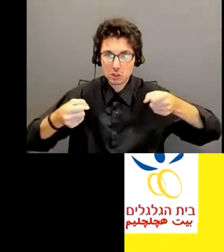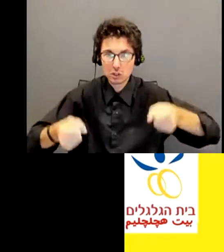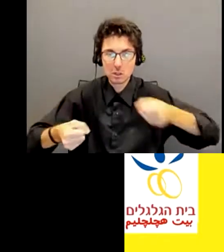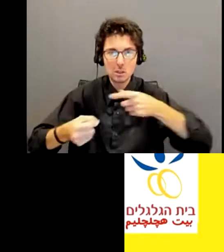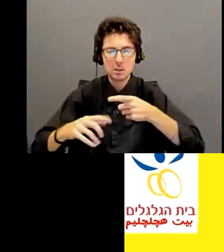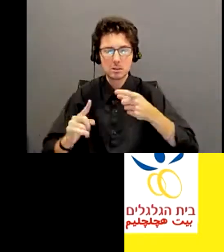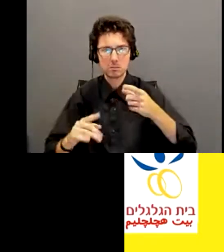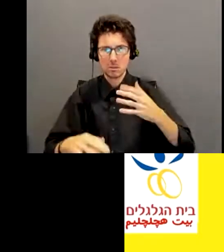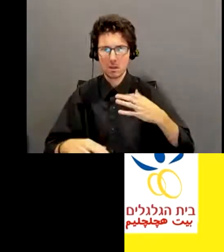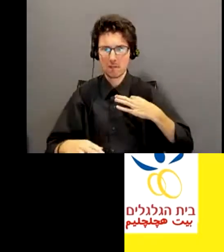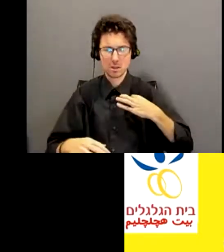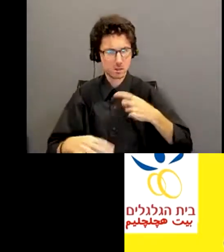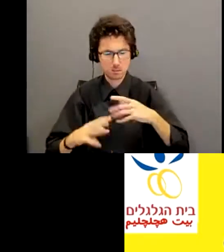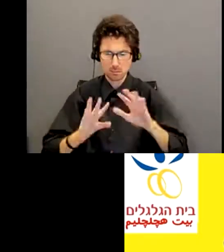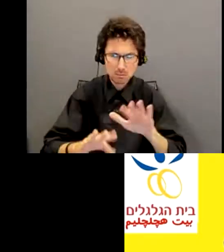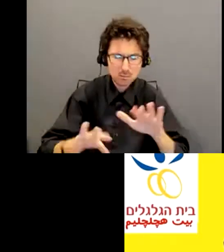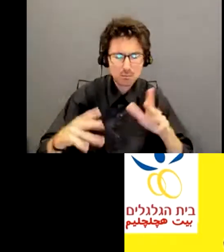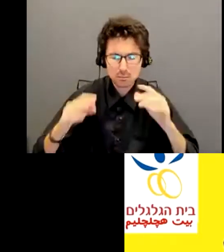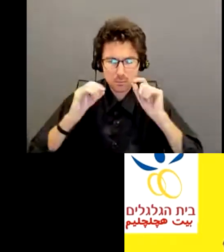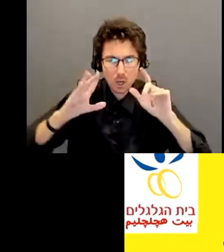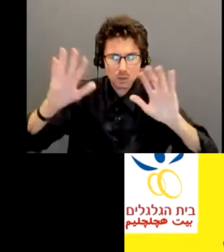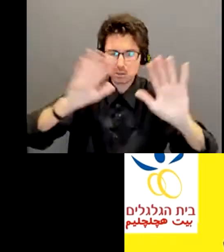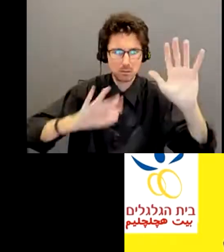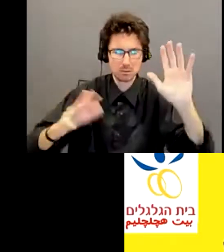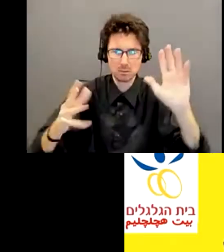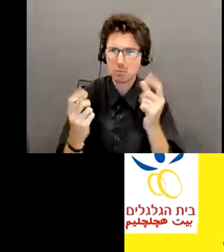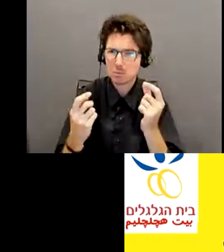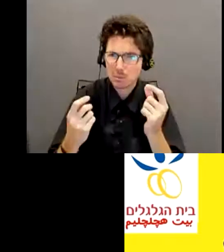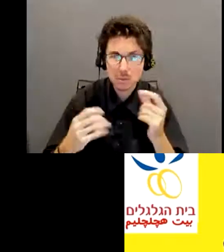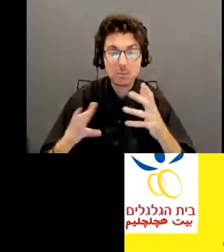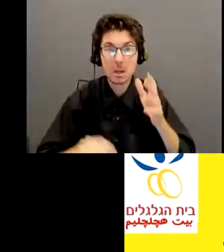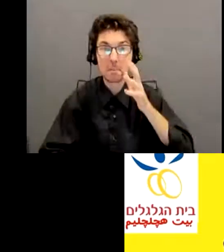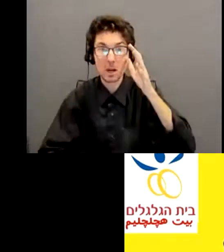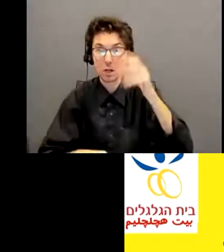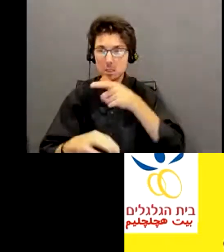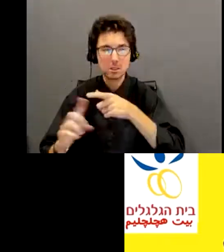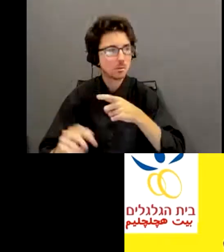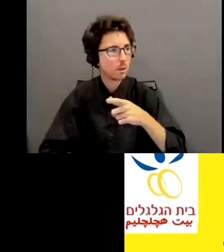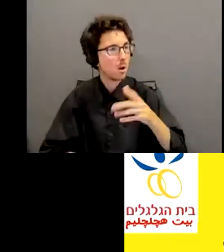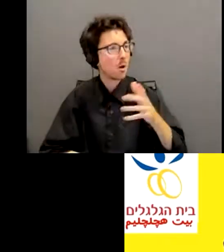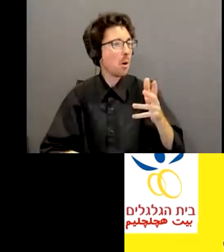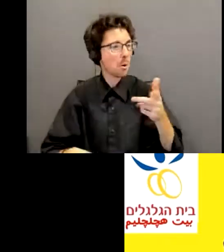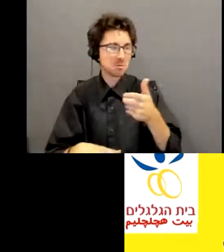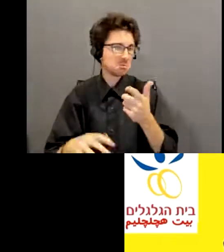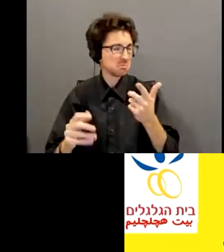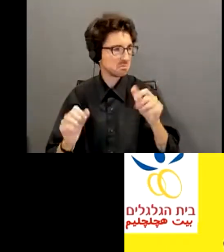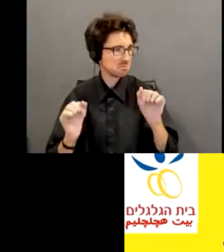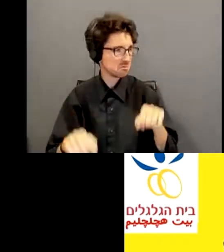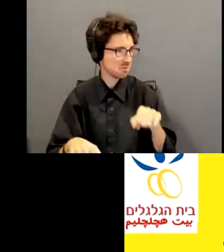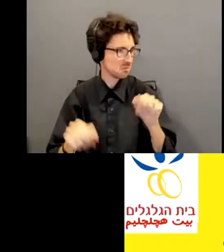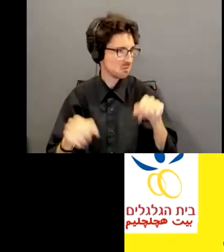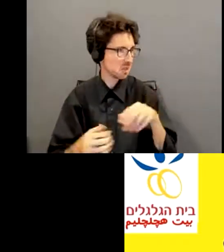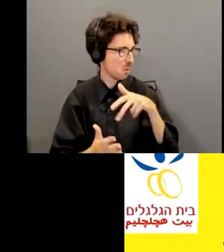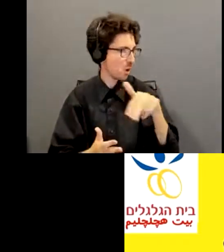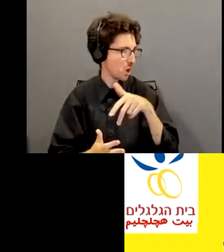quite surprised, and we were like, well, what's going on? And his parents were like, oh yeah, he couldn't walk. He just told